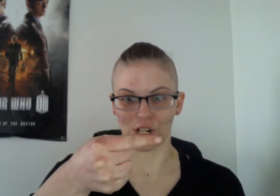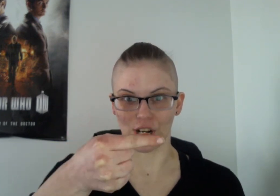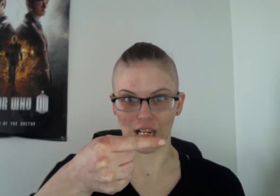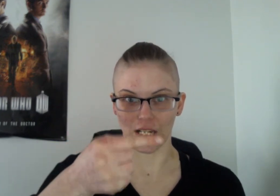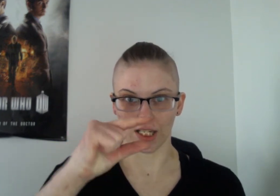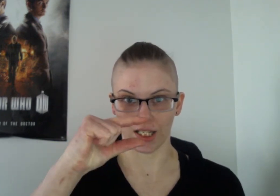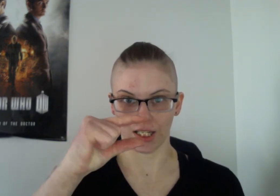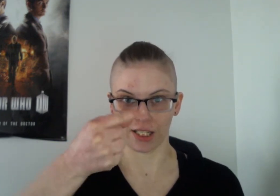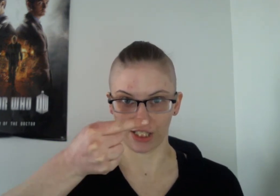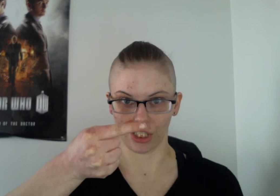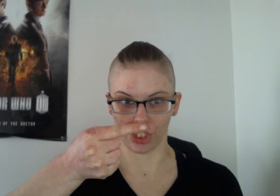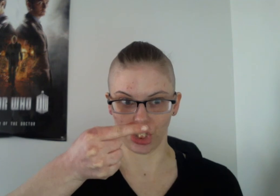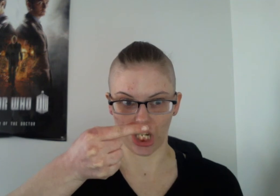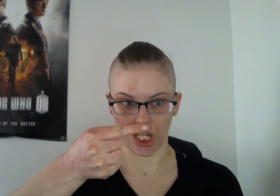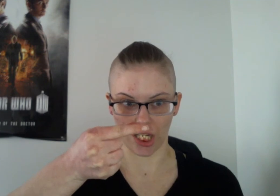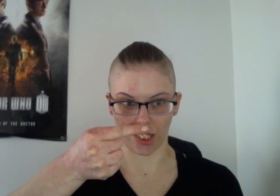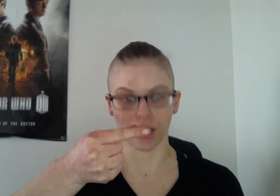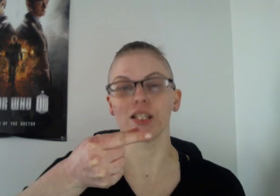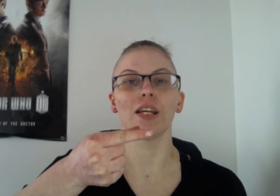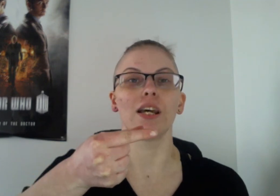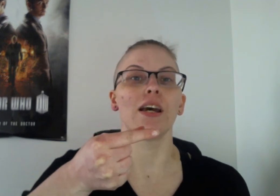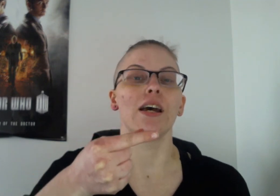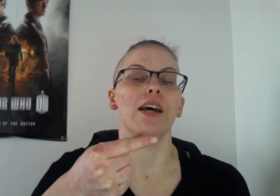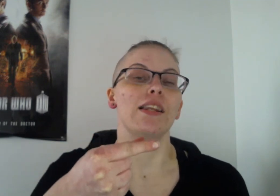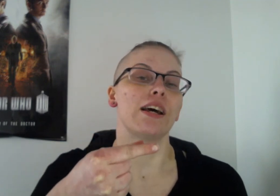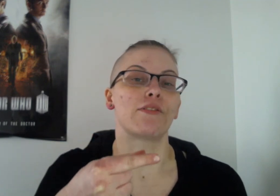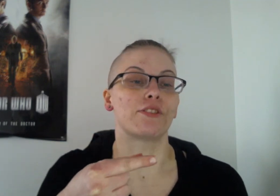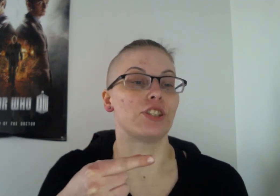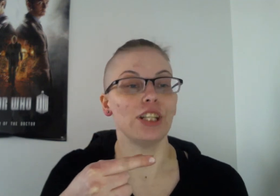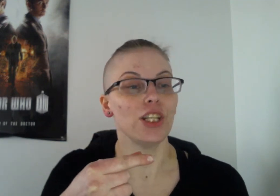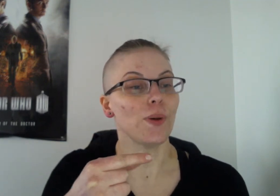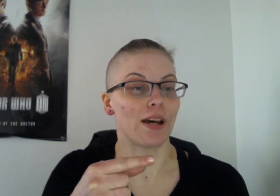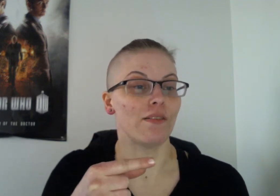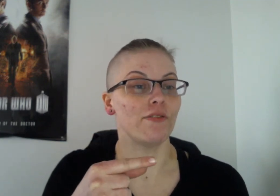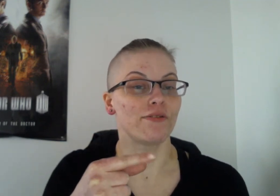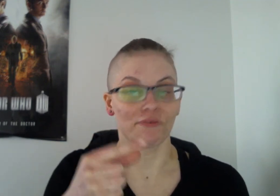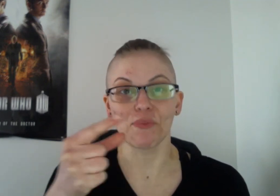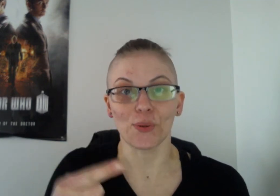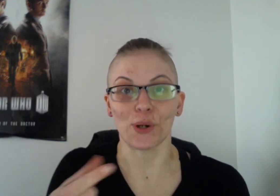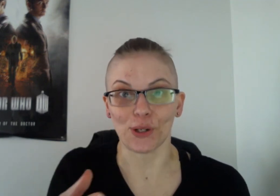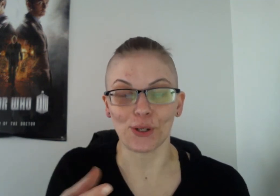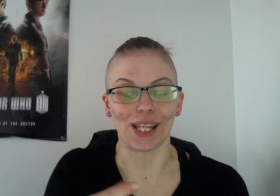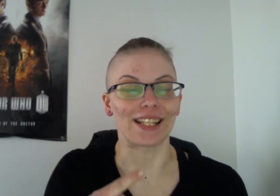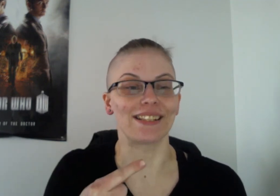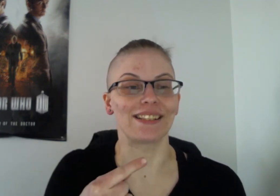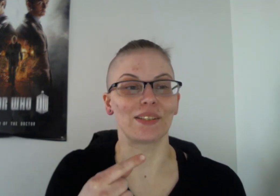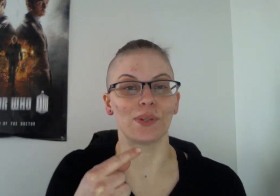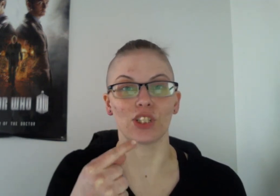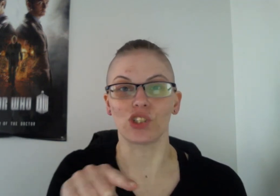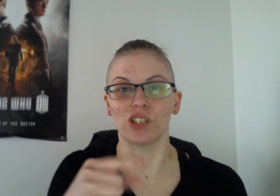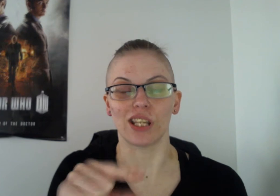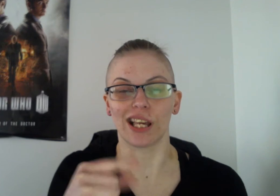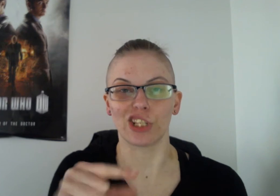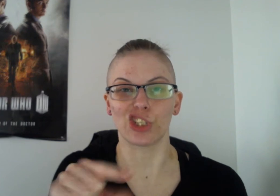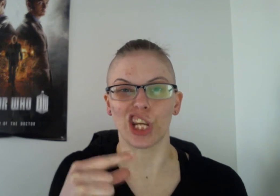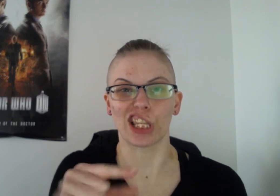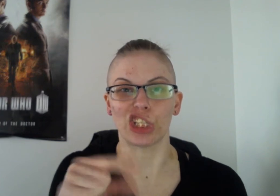it. G. Now for G, you have the word green, which you kind of just shake the G